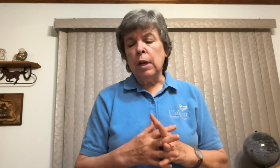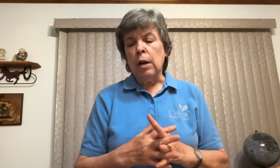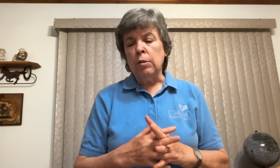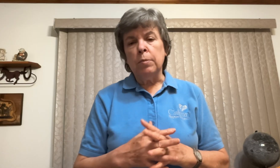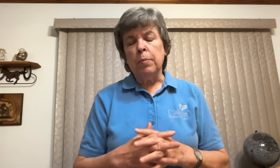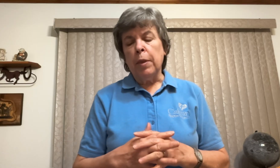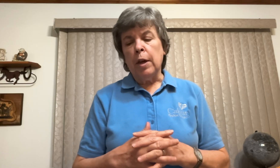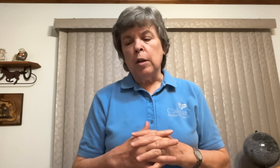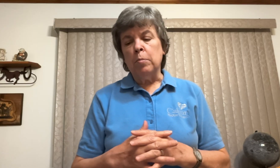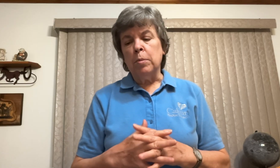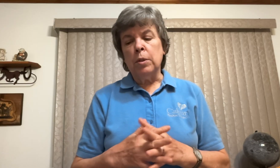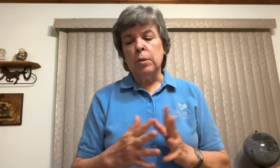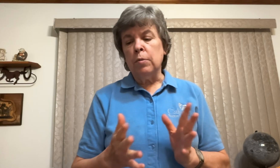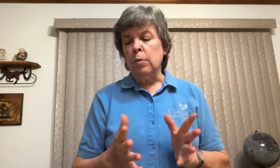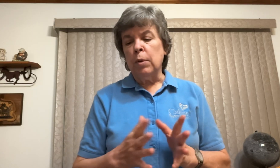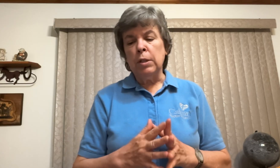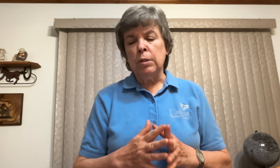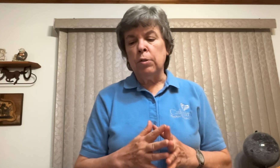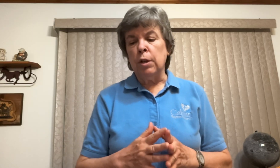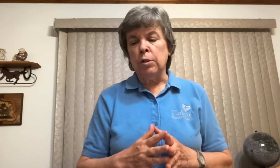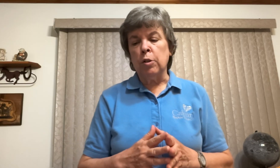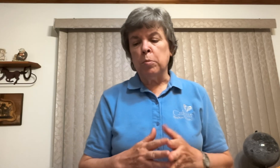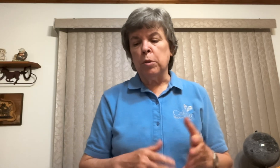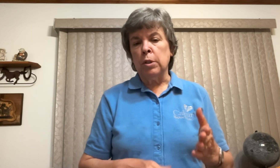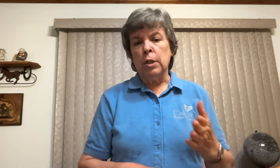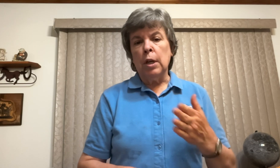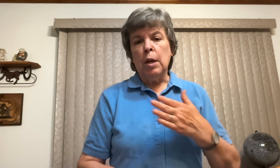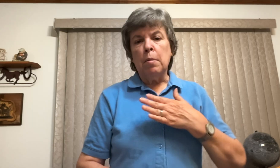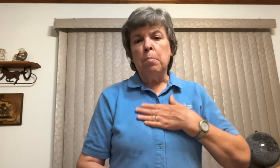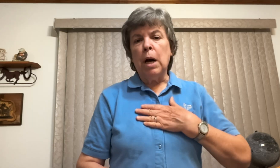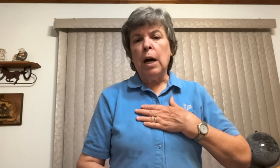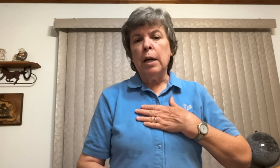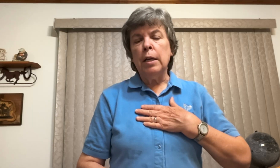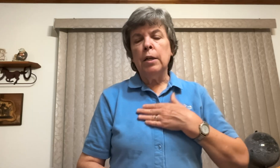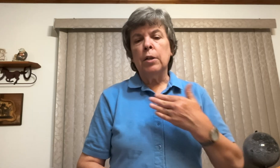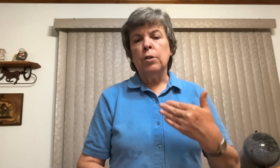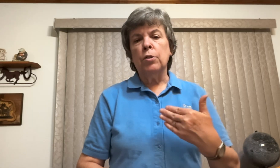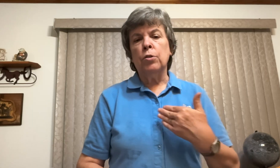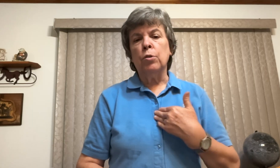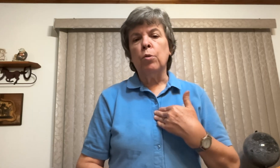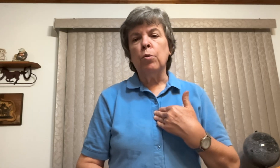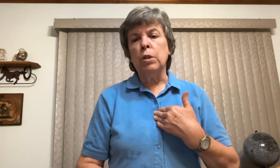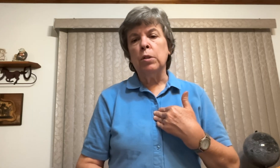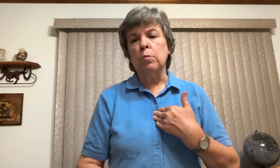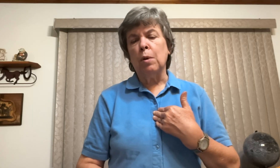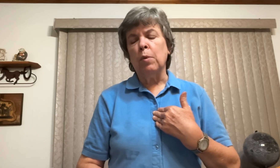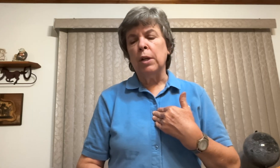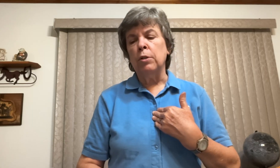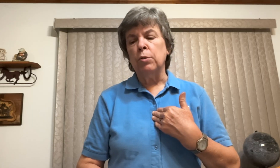out. Different ways that you can interpret. My soul, this is one way to do